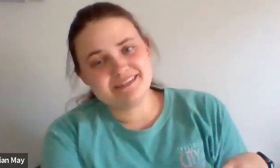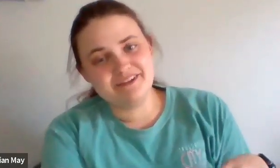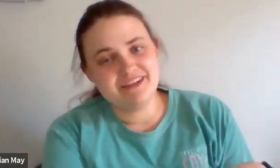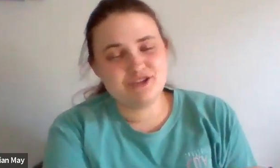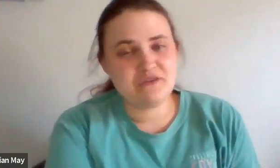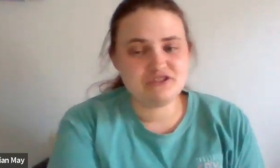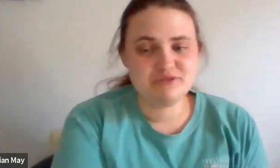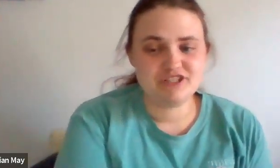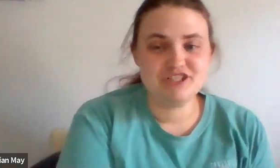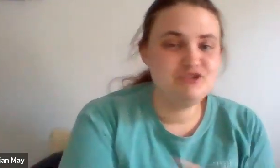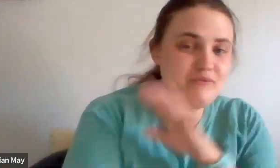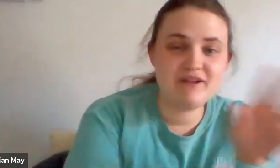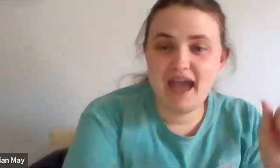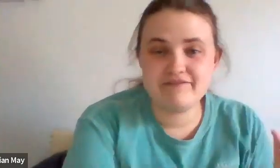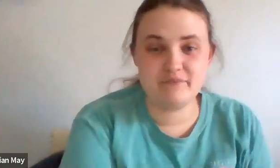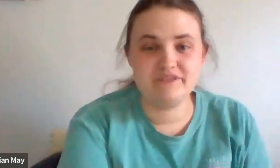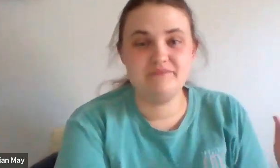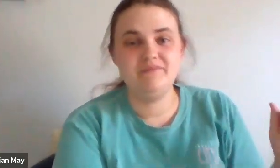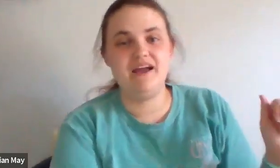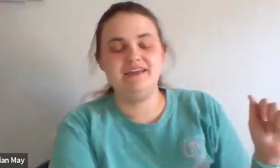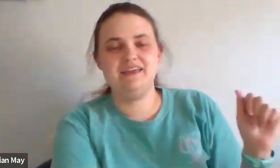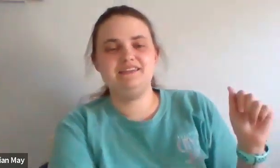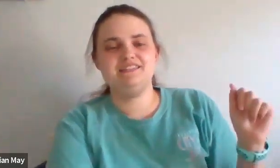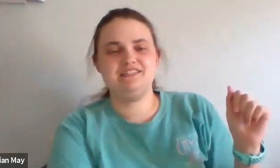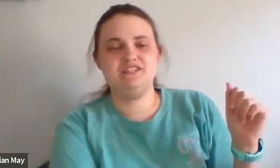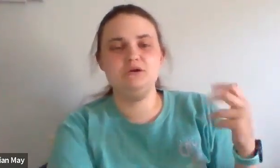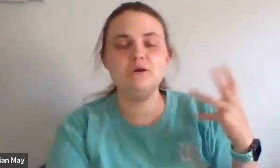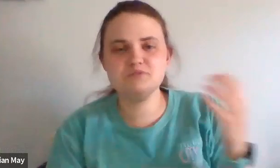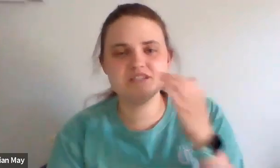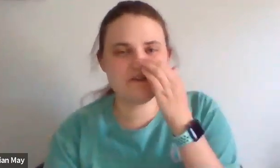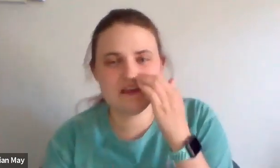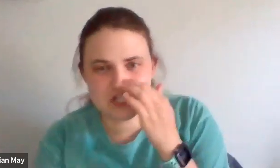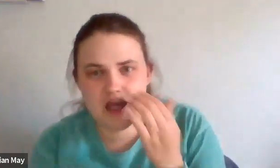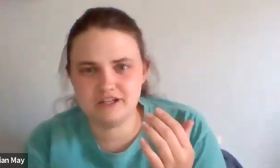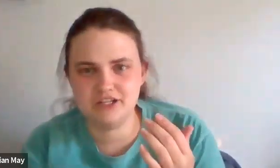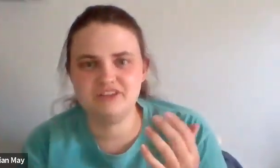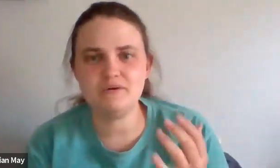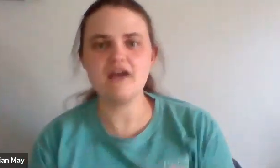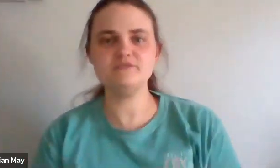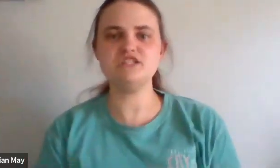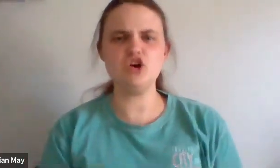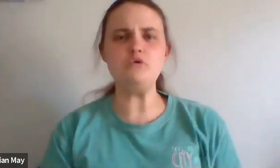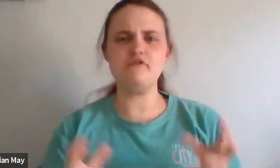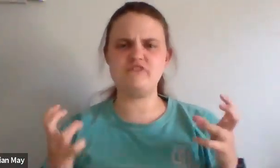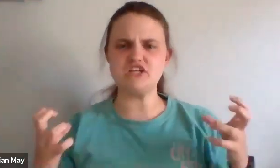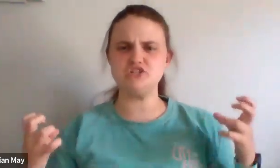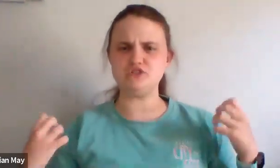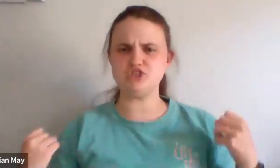ASL is those facial expressions. You can really have fun with them. Like it almost brings out the inner child in you. You don't have to be so professional and